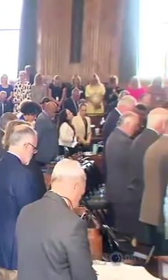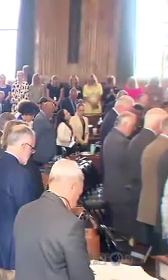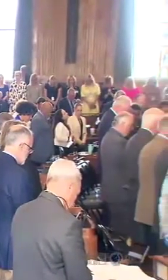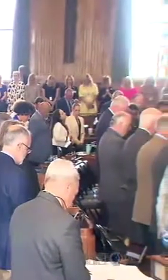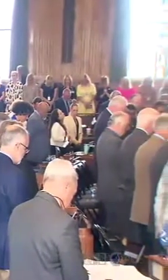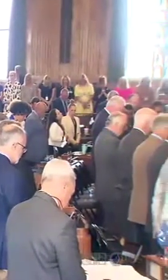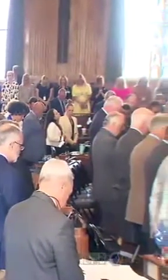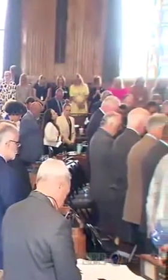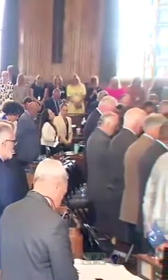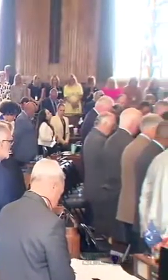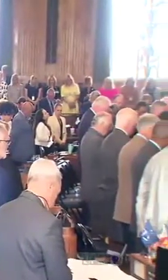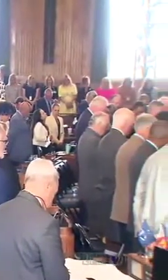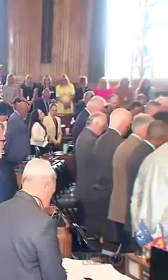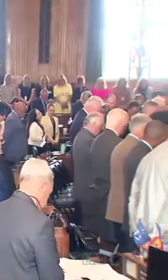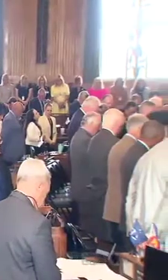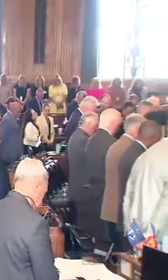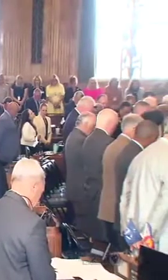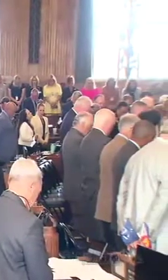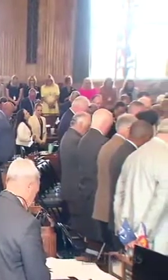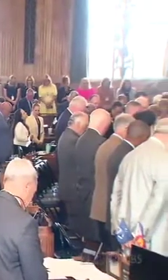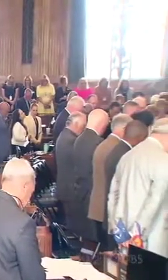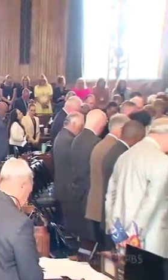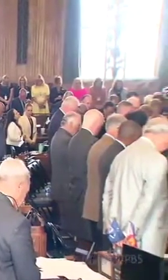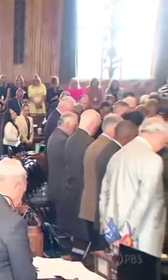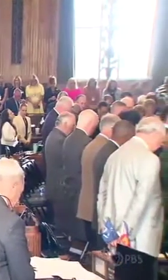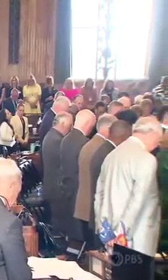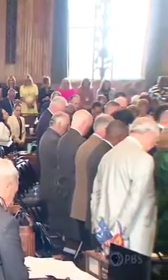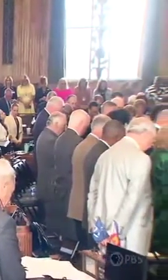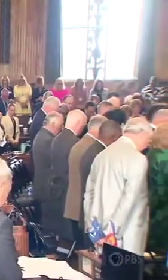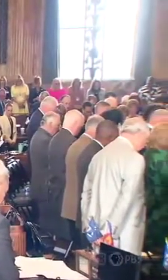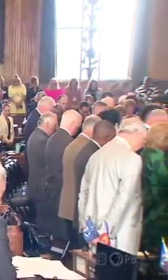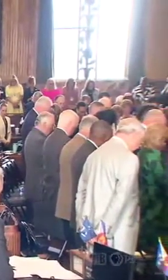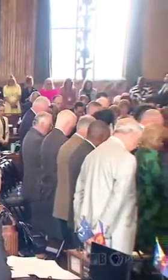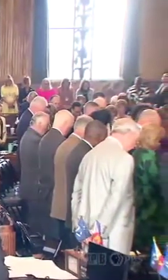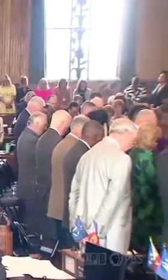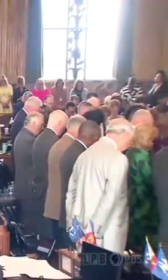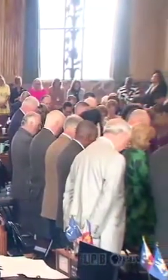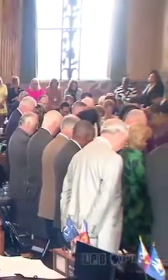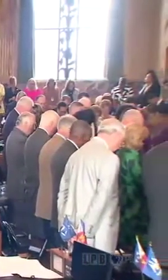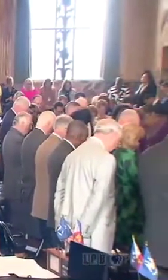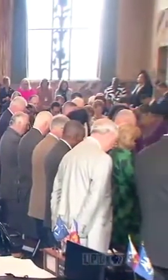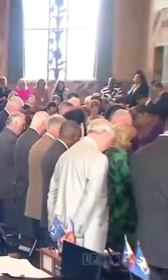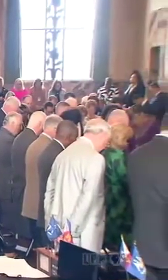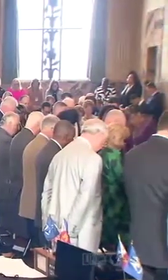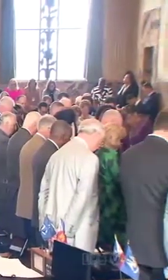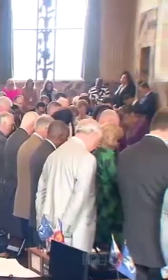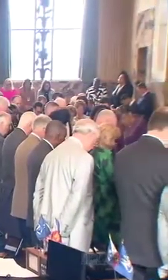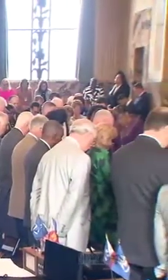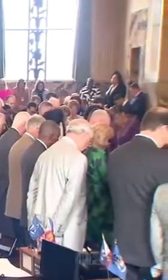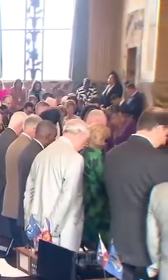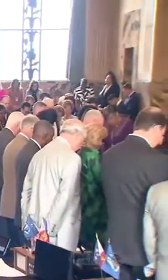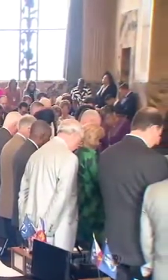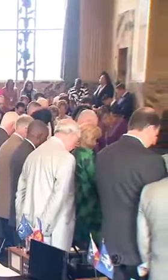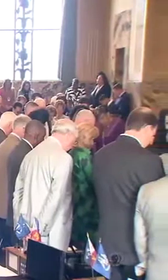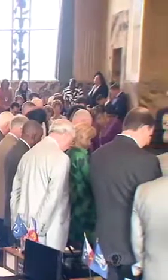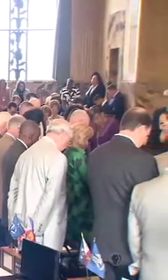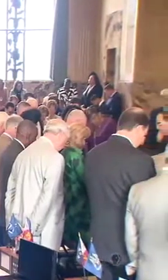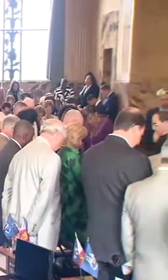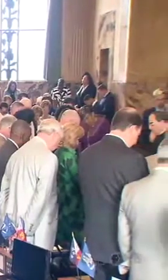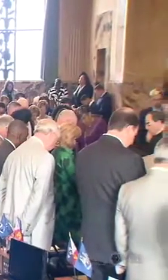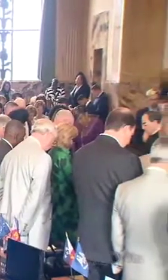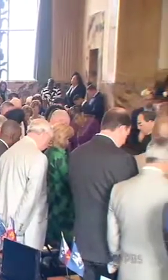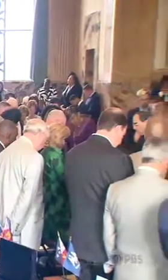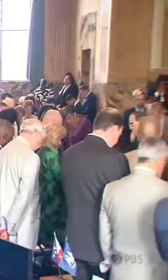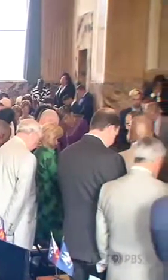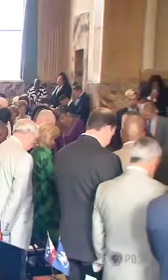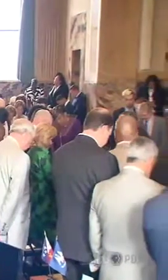Lord, let despair and indifference find no place here, but may our hearts be filled with